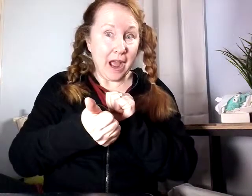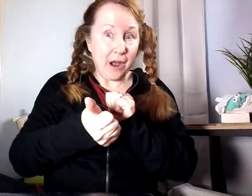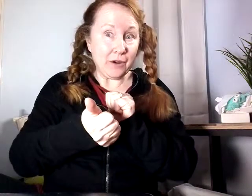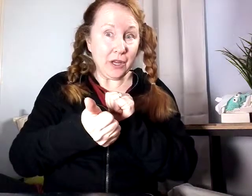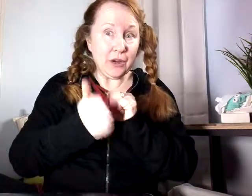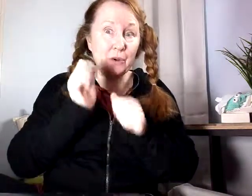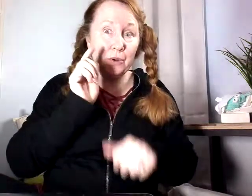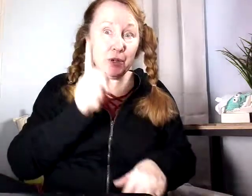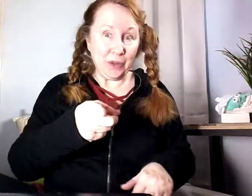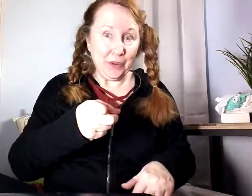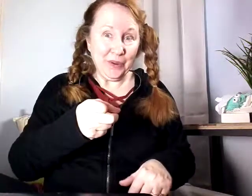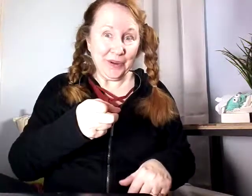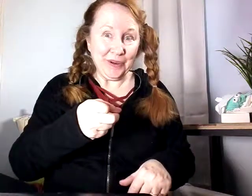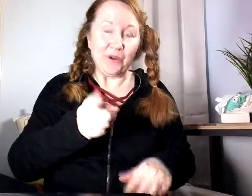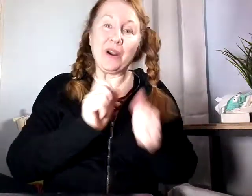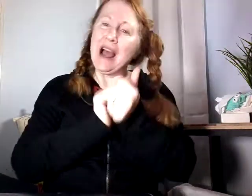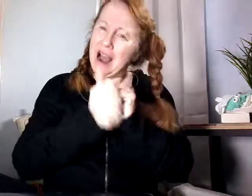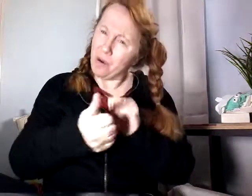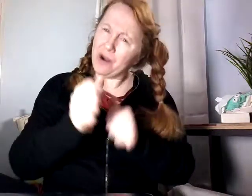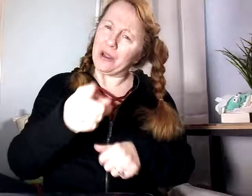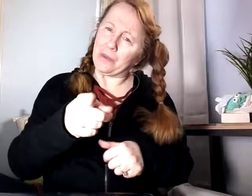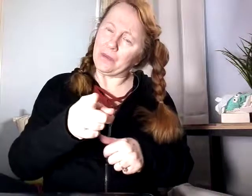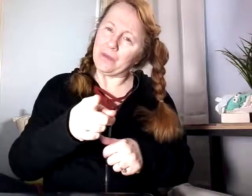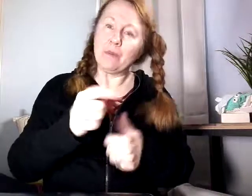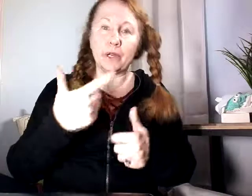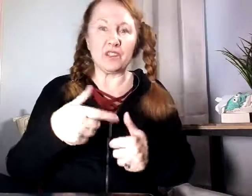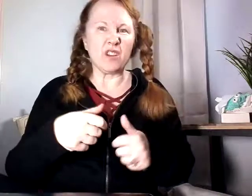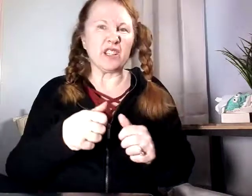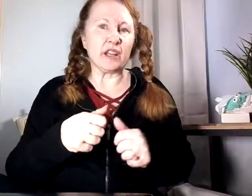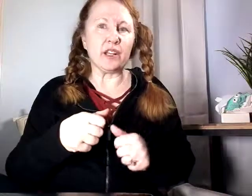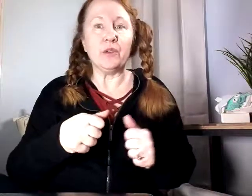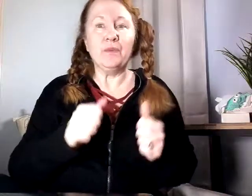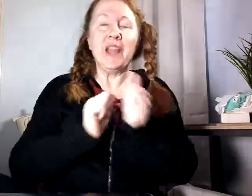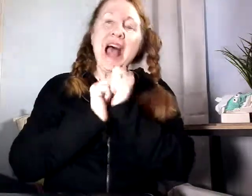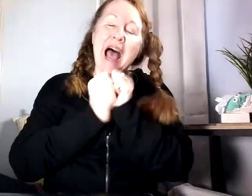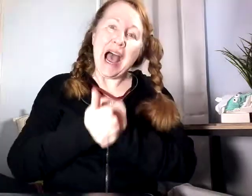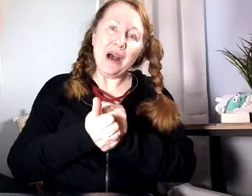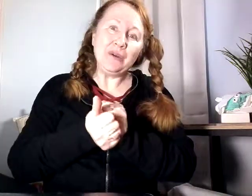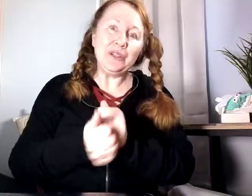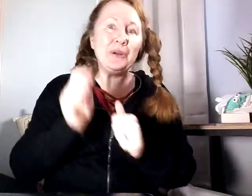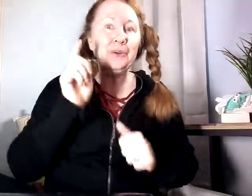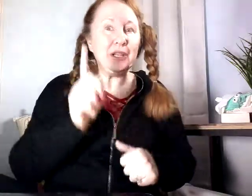How do you do? Or how are you? But in the song, it's how do you do? How do you